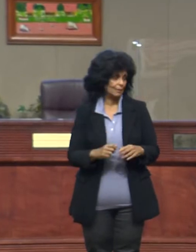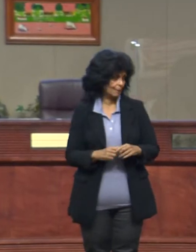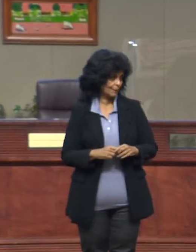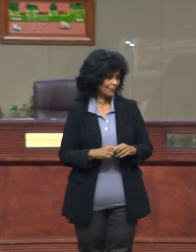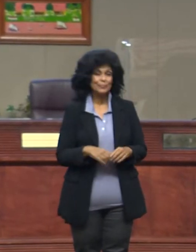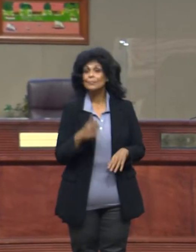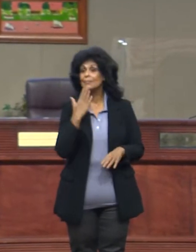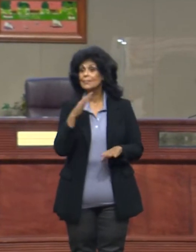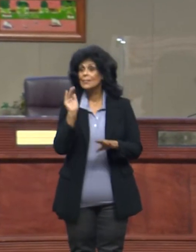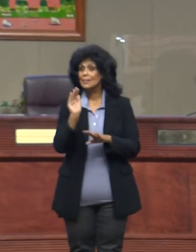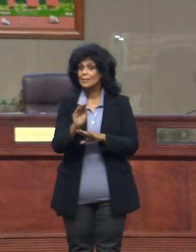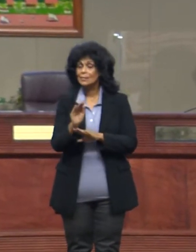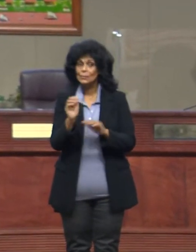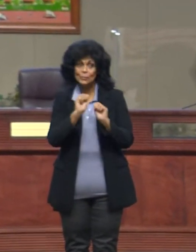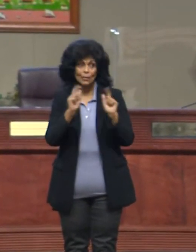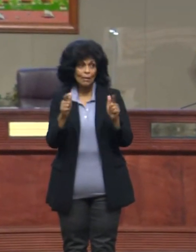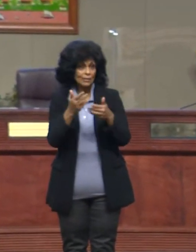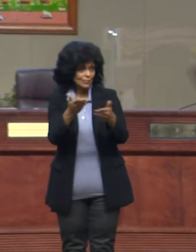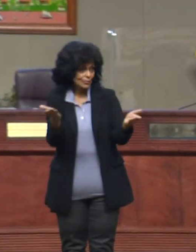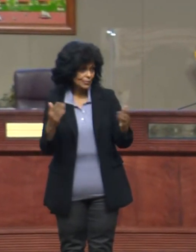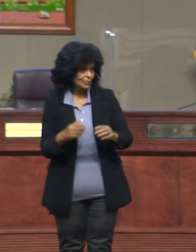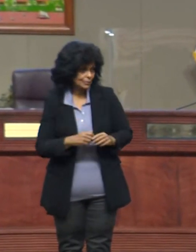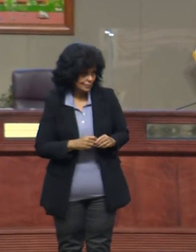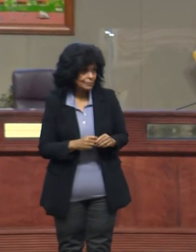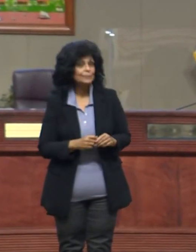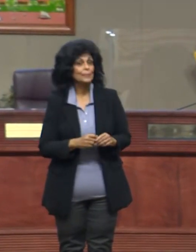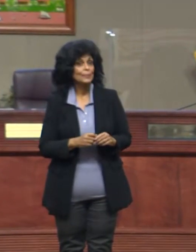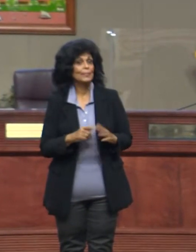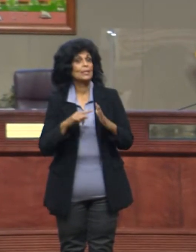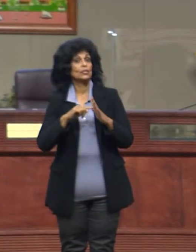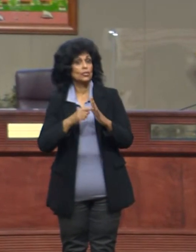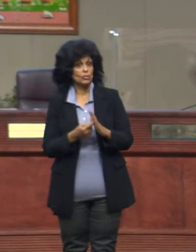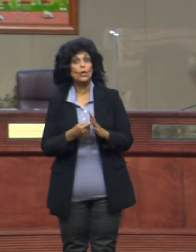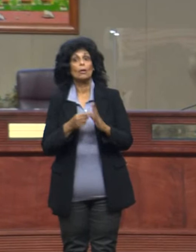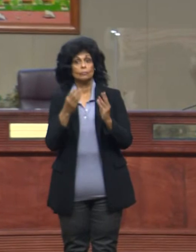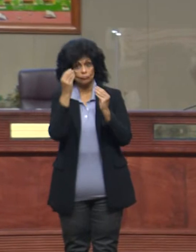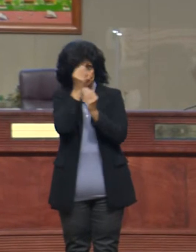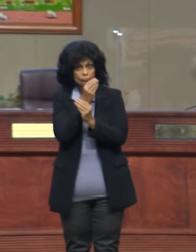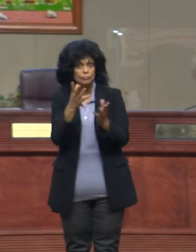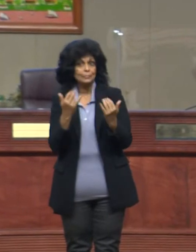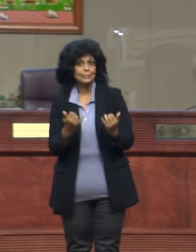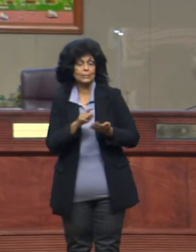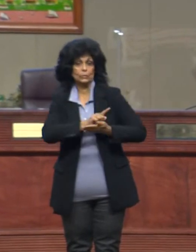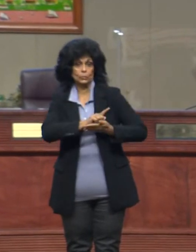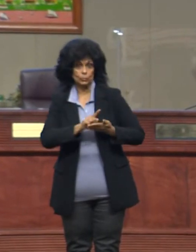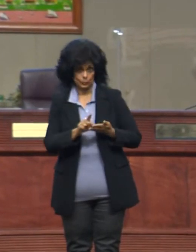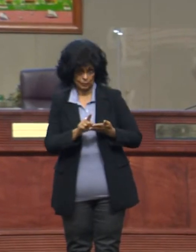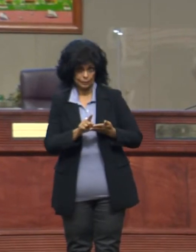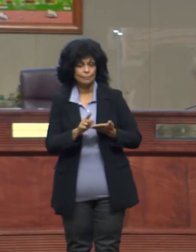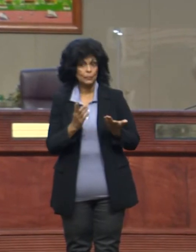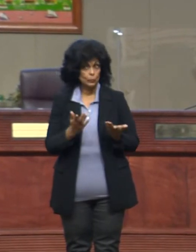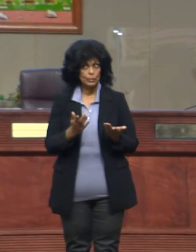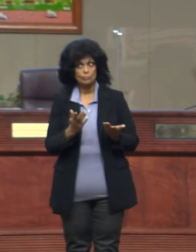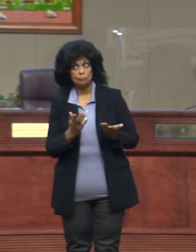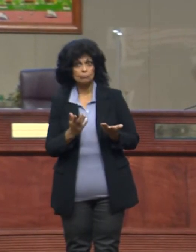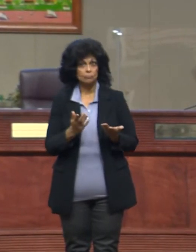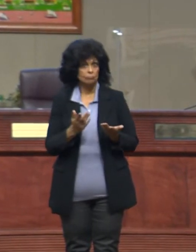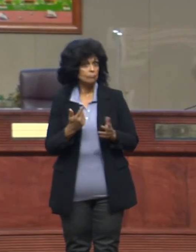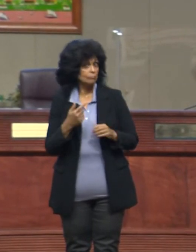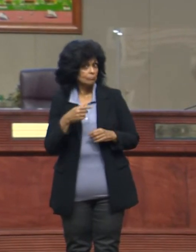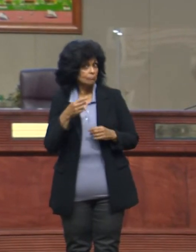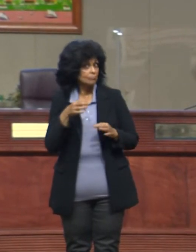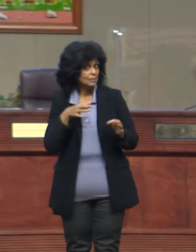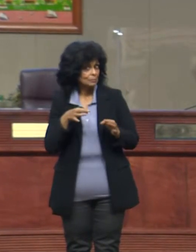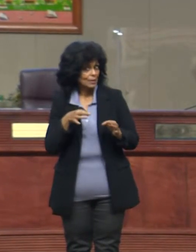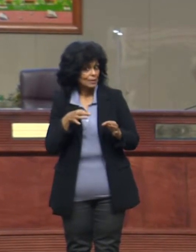All right, good afternoon to all of you. We'll start the press briefing this week with kind of the backdrop of the fact that